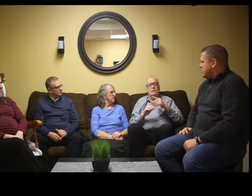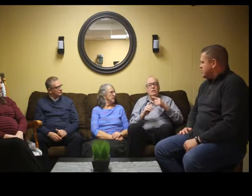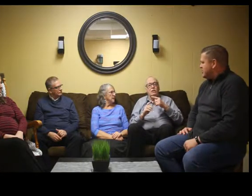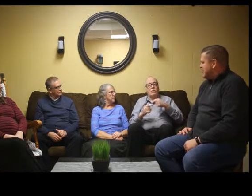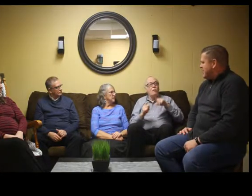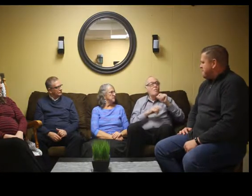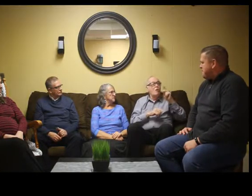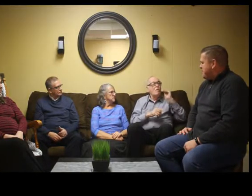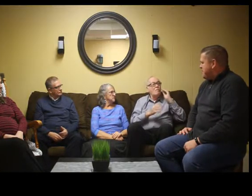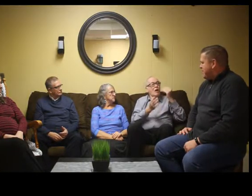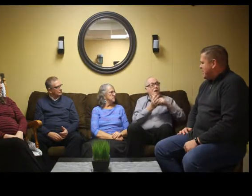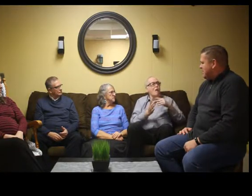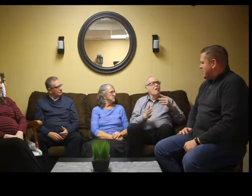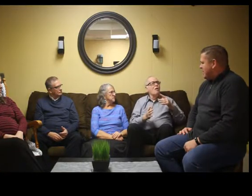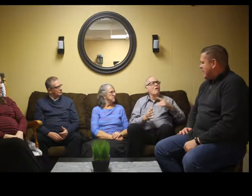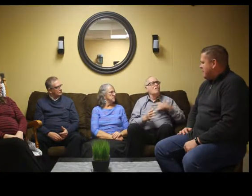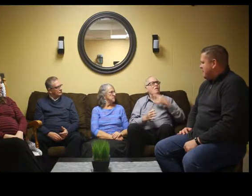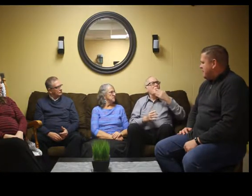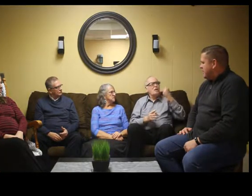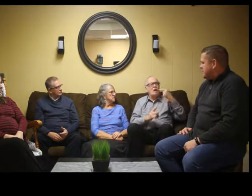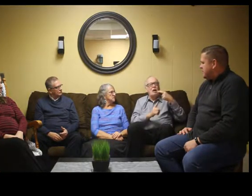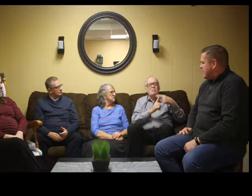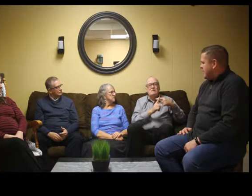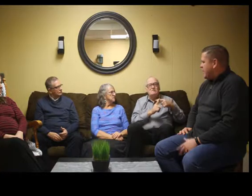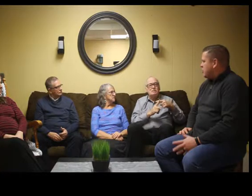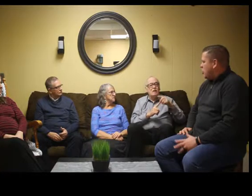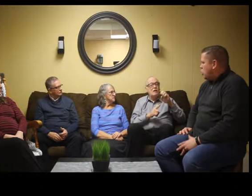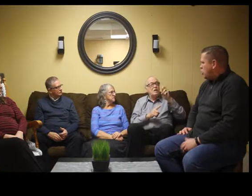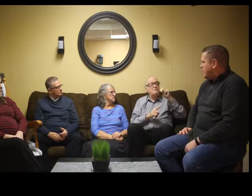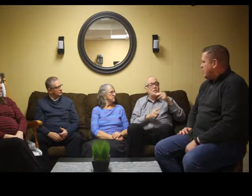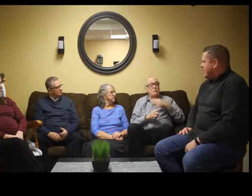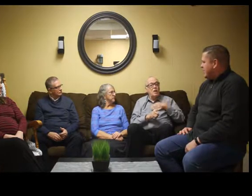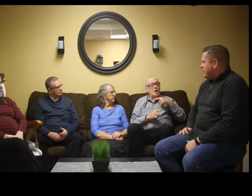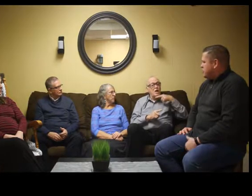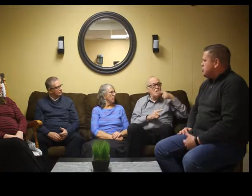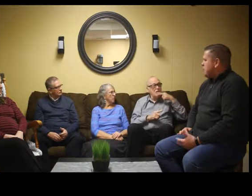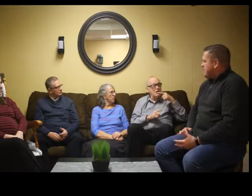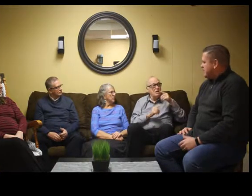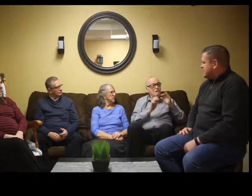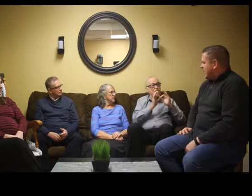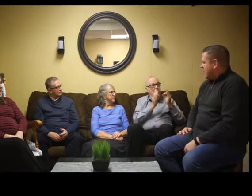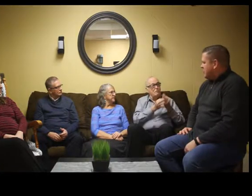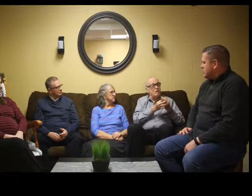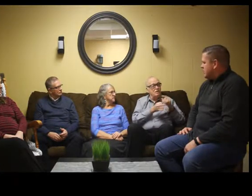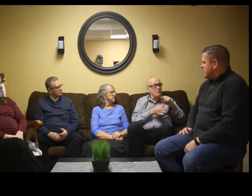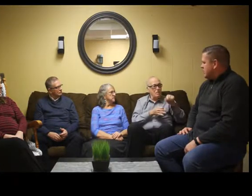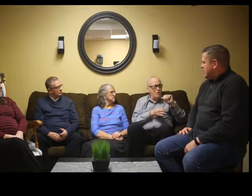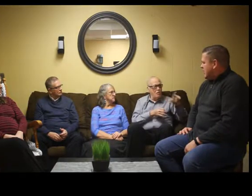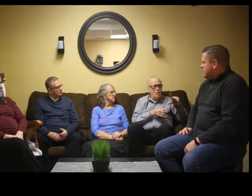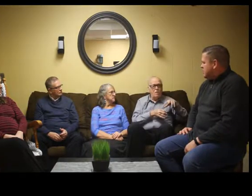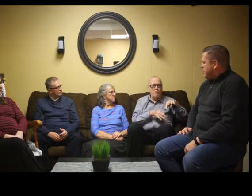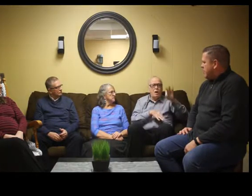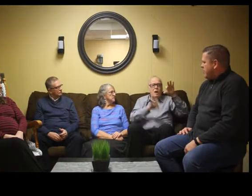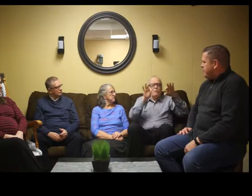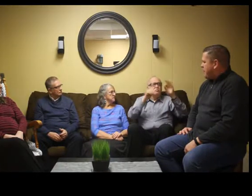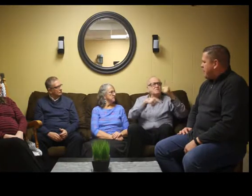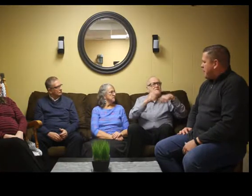expressions because of my lack of ability to speak. And then I would go home and rejuvenate my sign language. And even some of my hearing family members